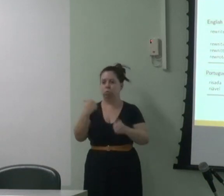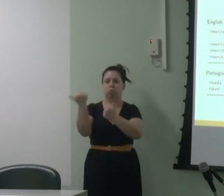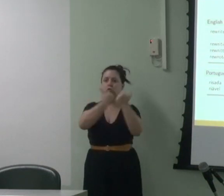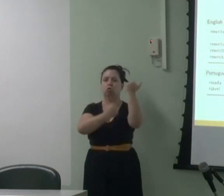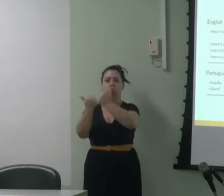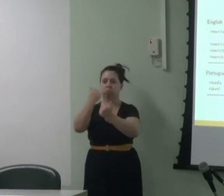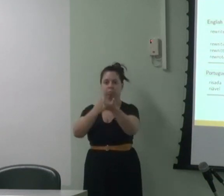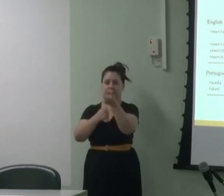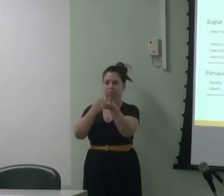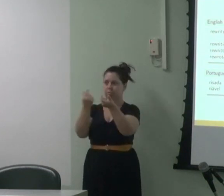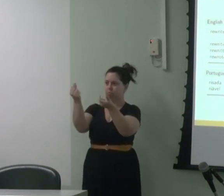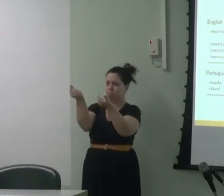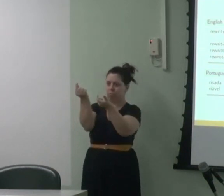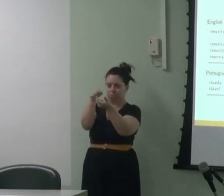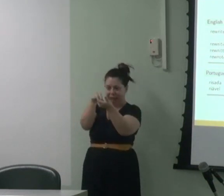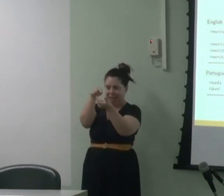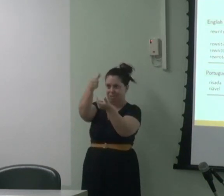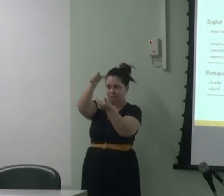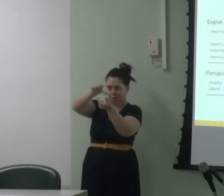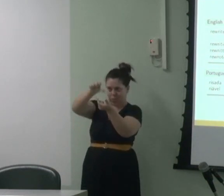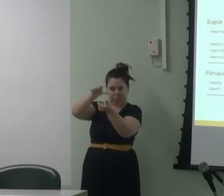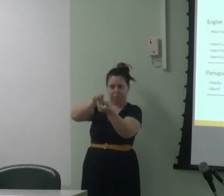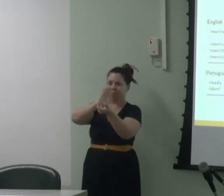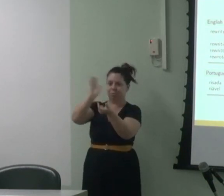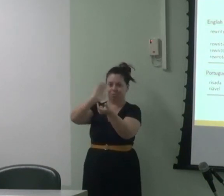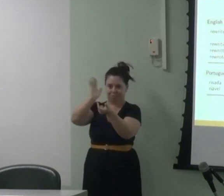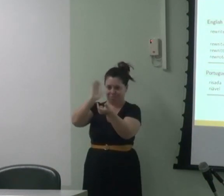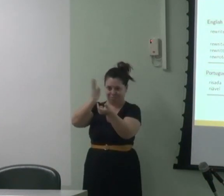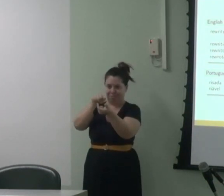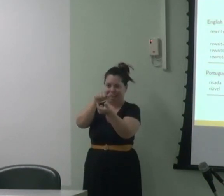the string of the morph by some